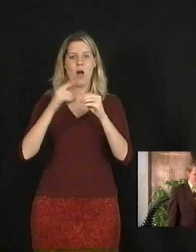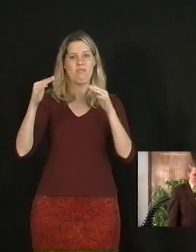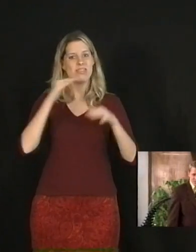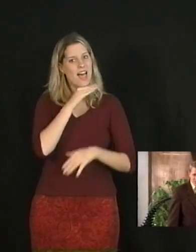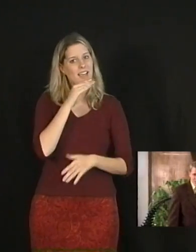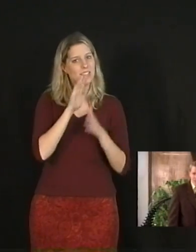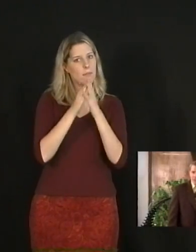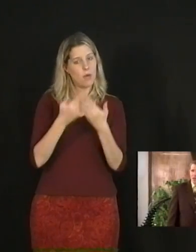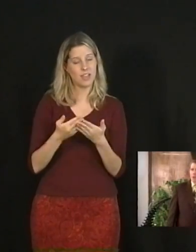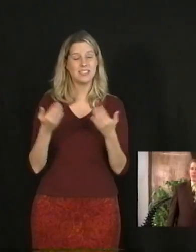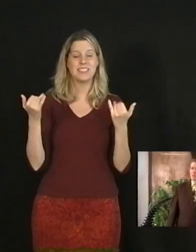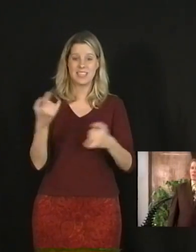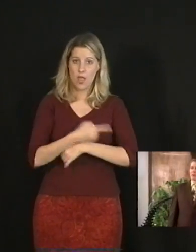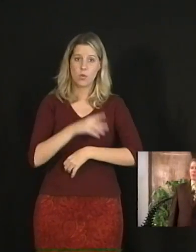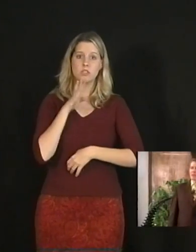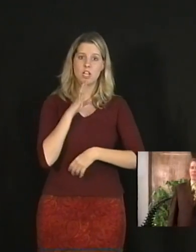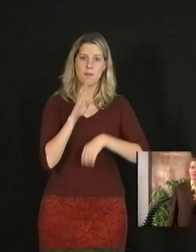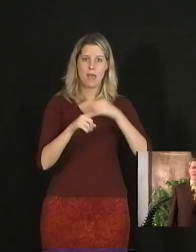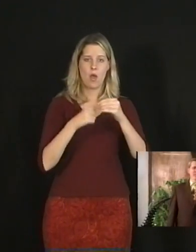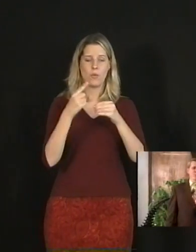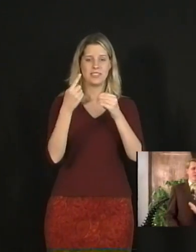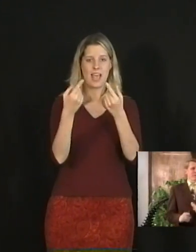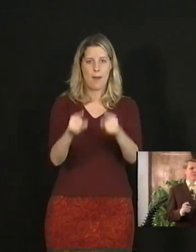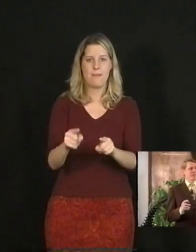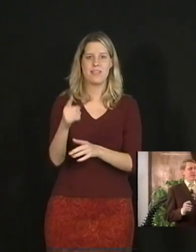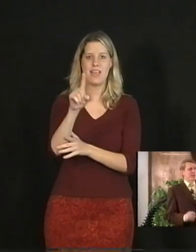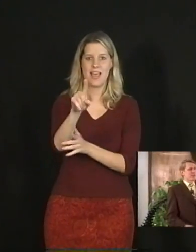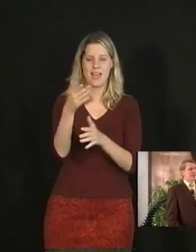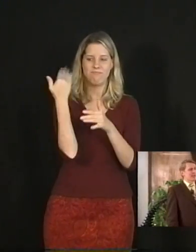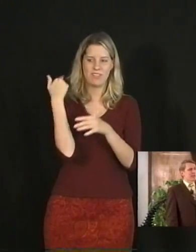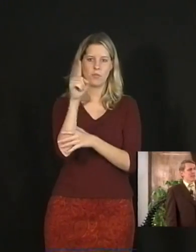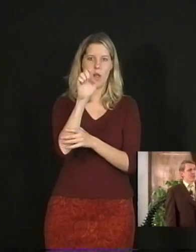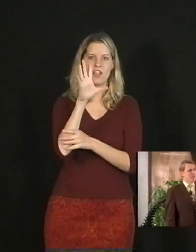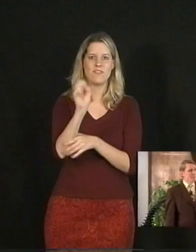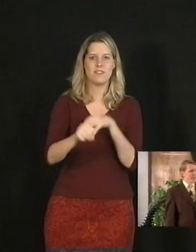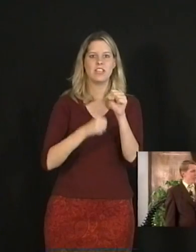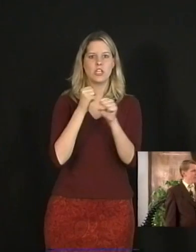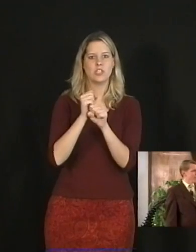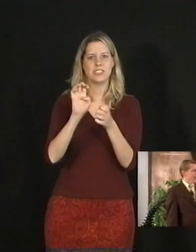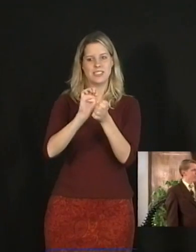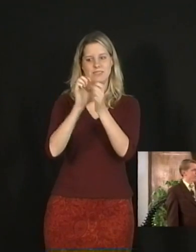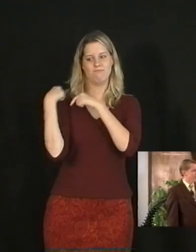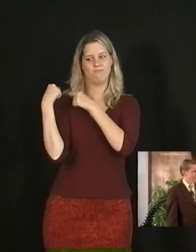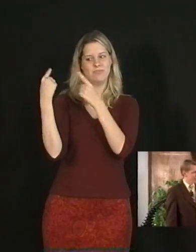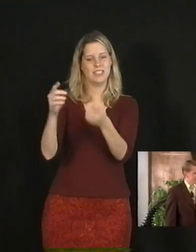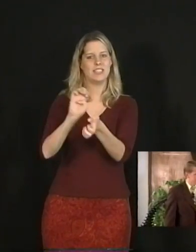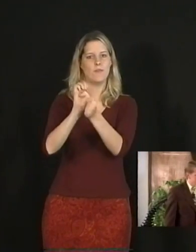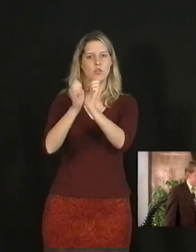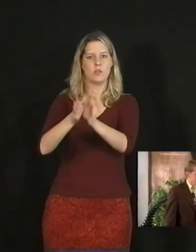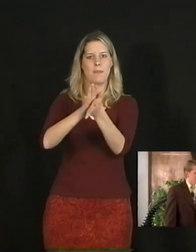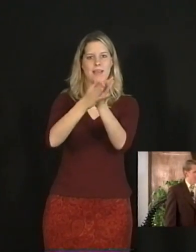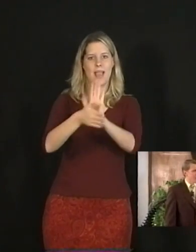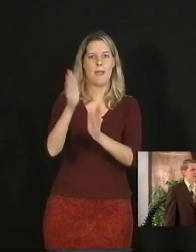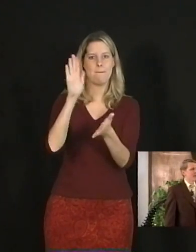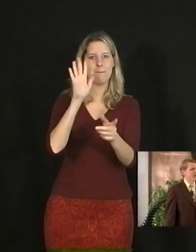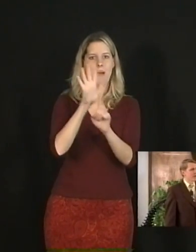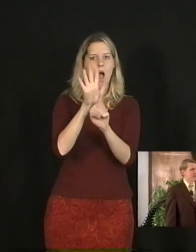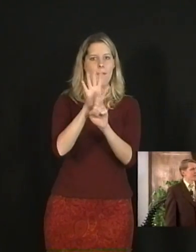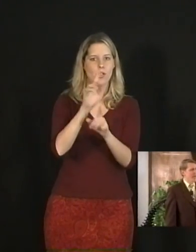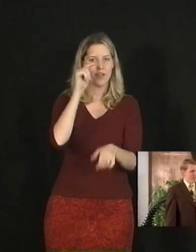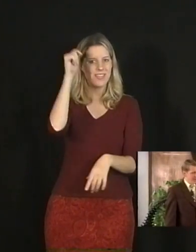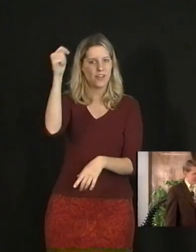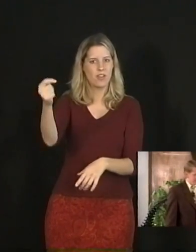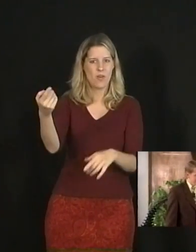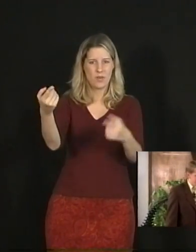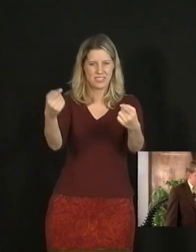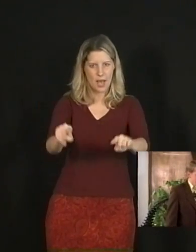in the textbooks. Now here we're going to talk about what's happened in the last 150 years since evolution became a popular theory. What on earth